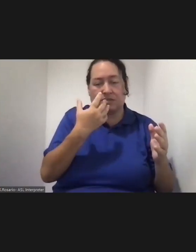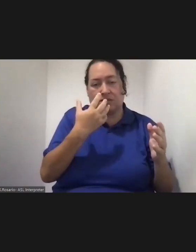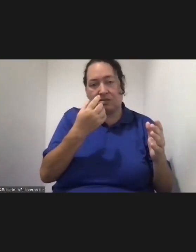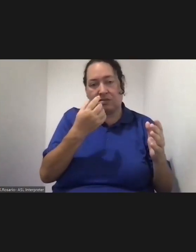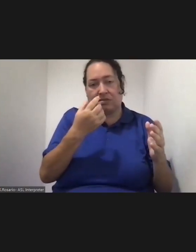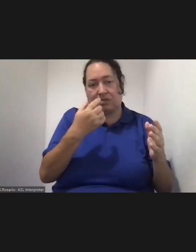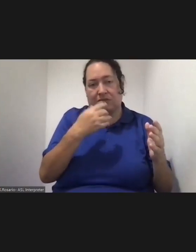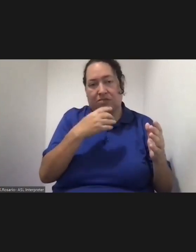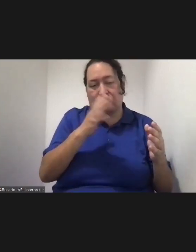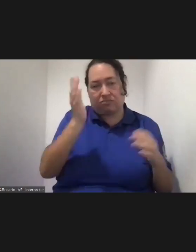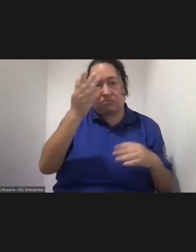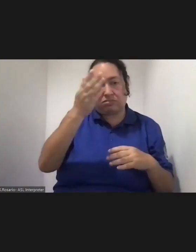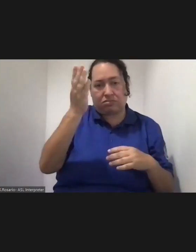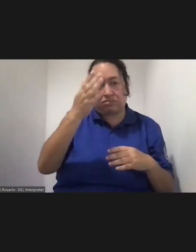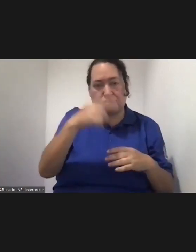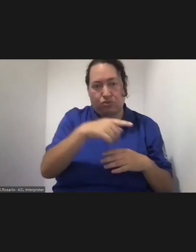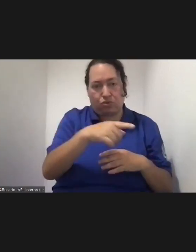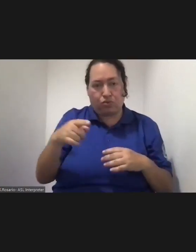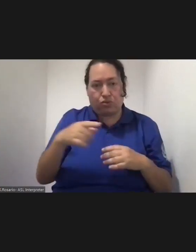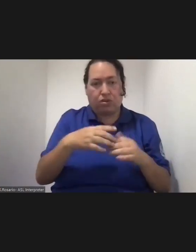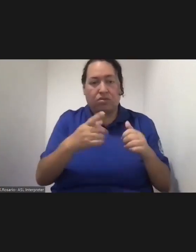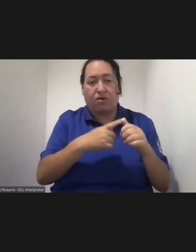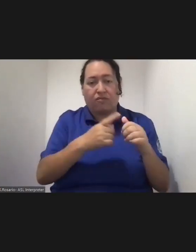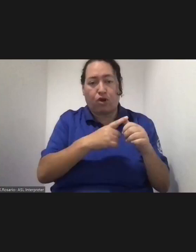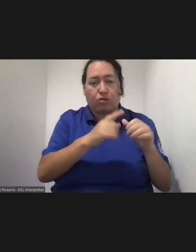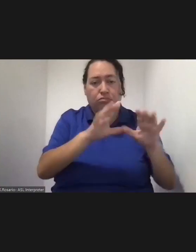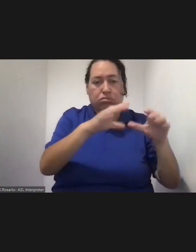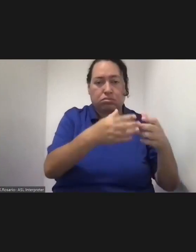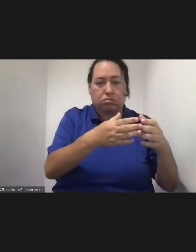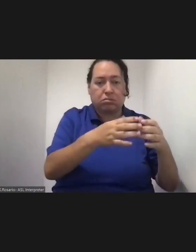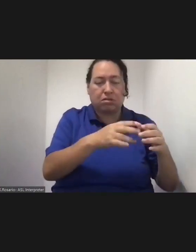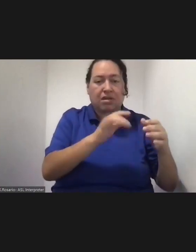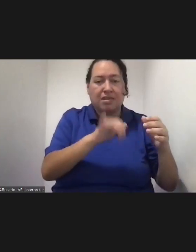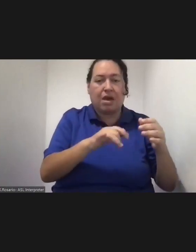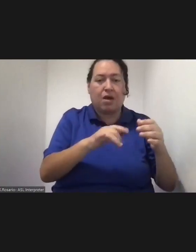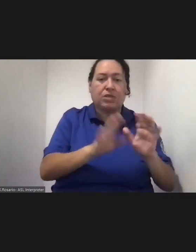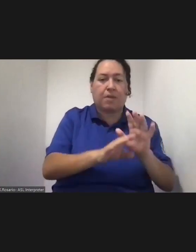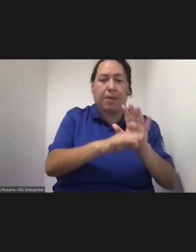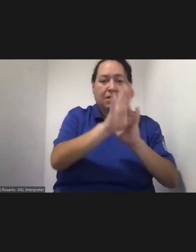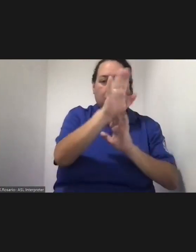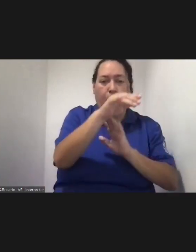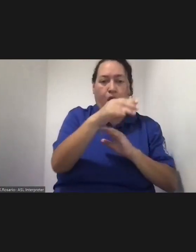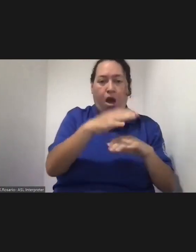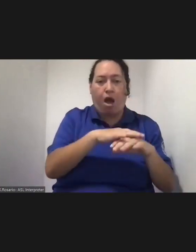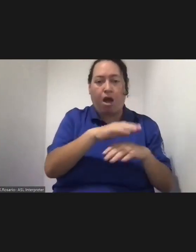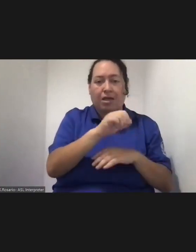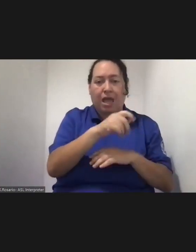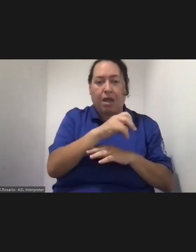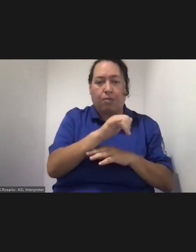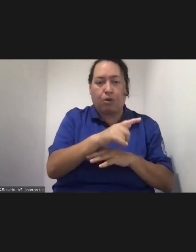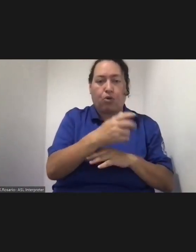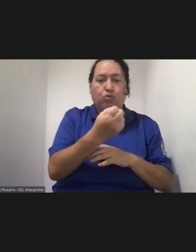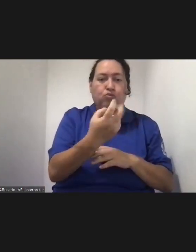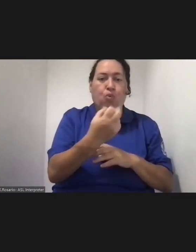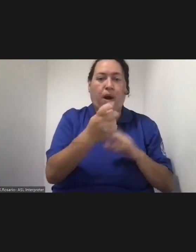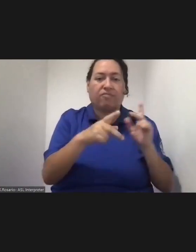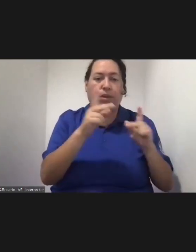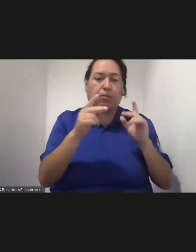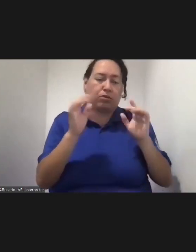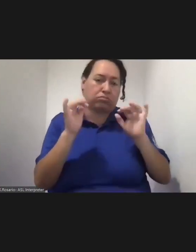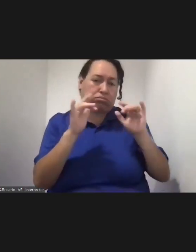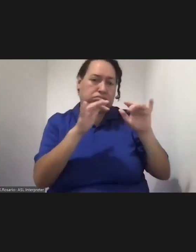presented to you. The first cluster was a basketball gathering on the 3rd of April. 12 people attended